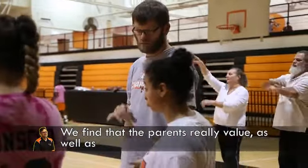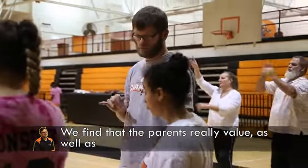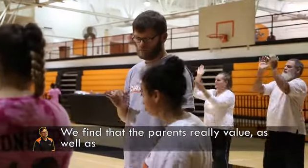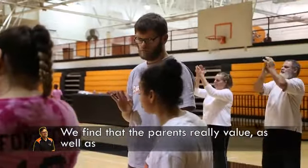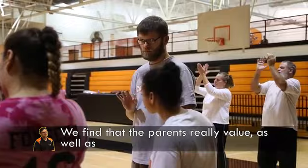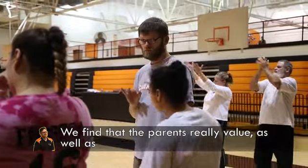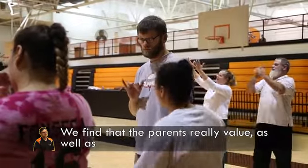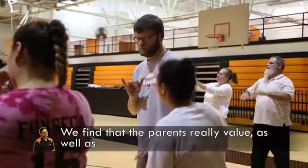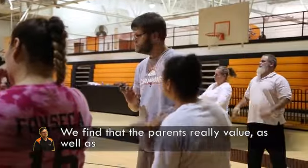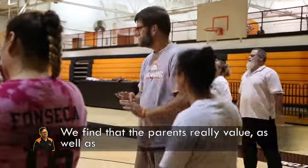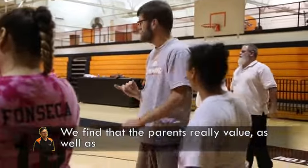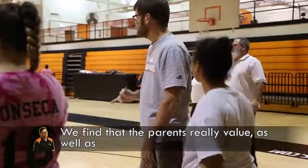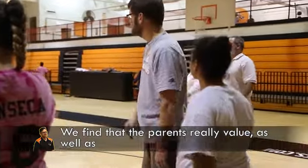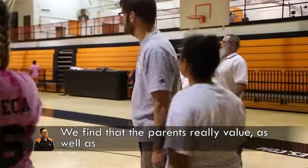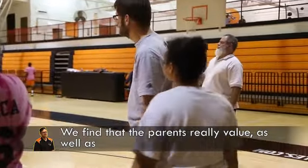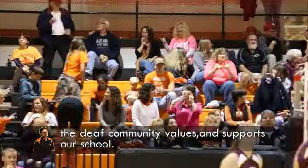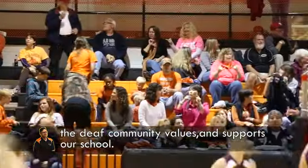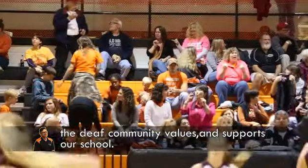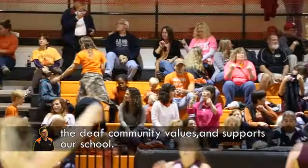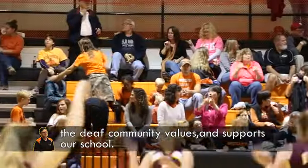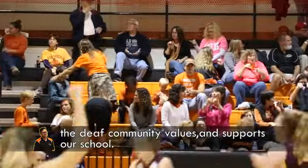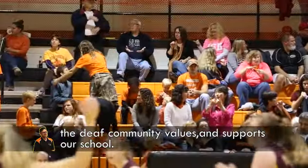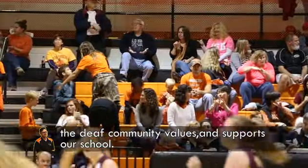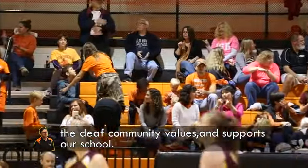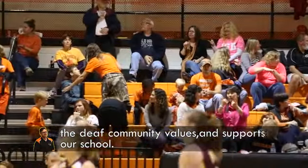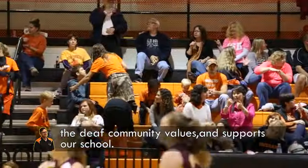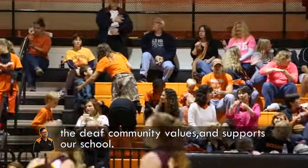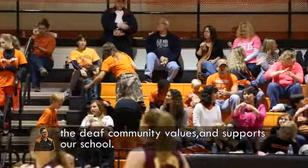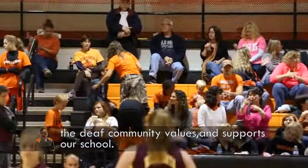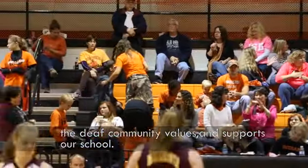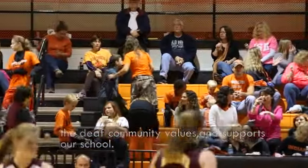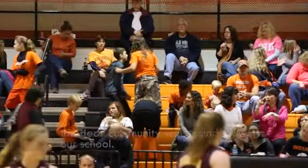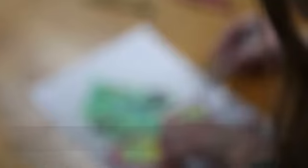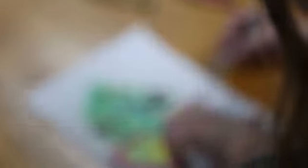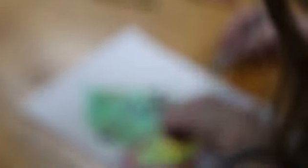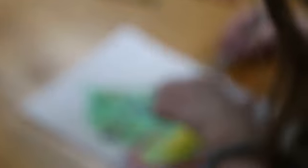We find that the parents really value, as well as the deaf community values and supports our school.